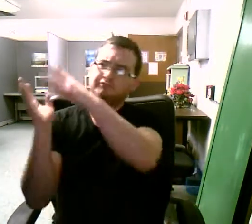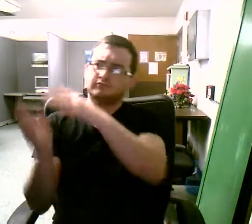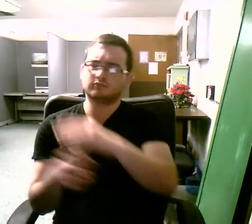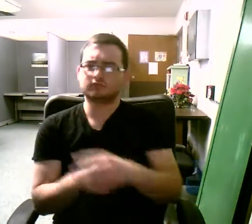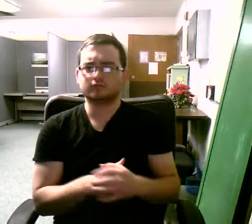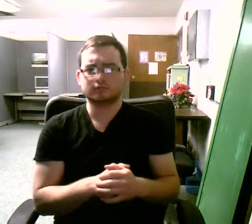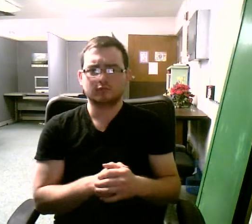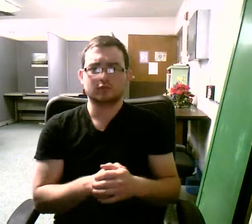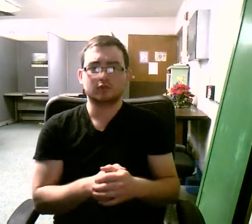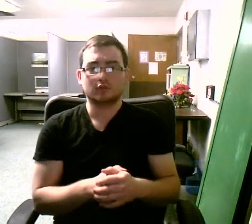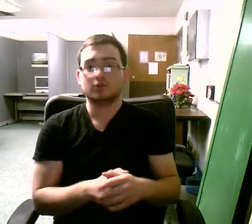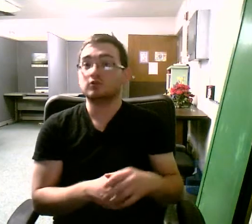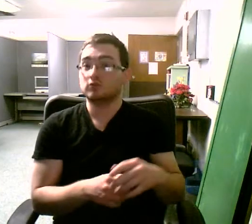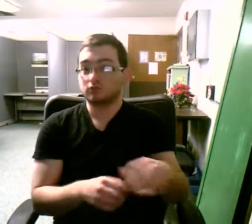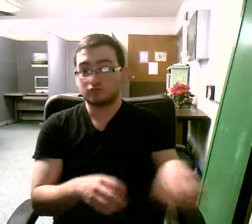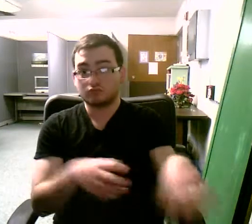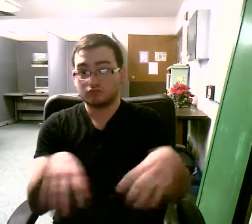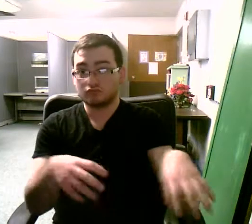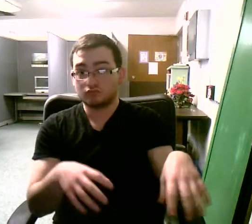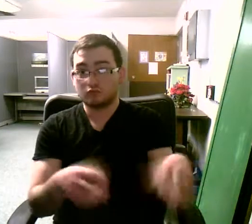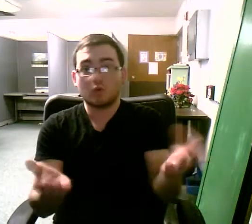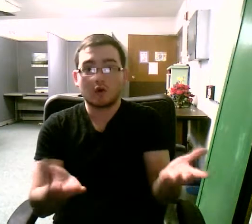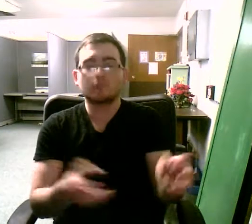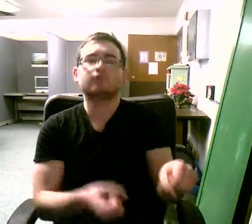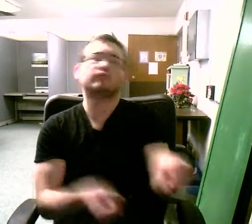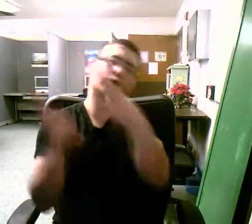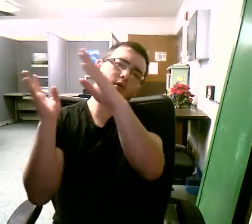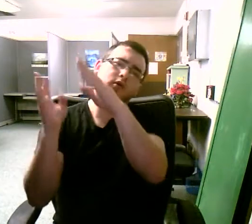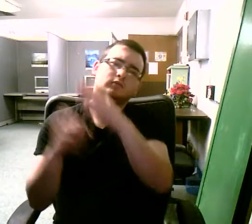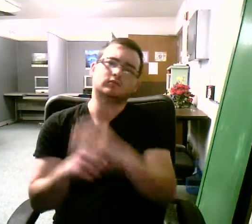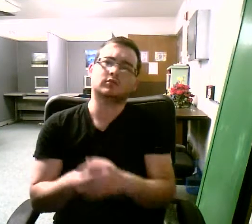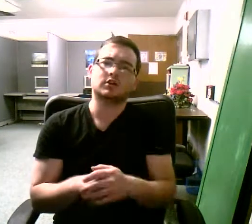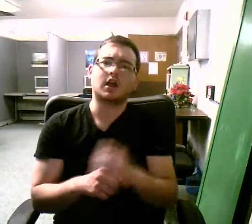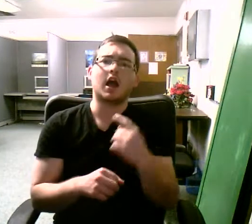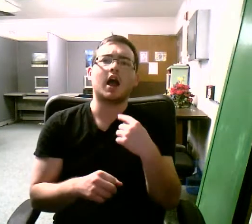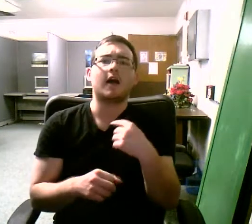action. I'm just going to underline that verb, throw. She threw them out.